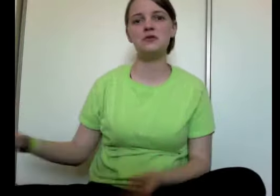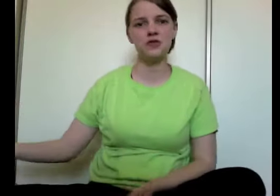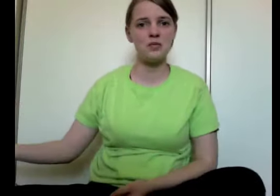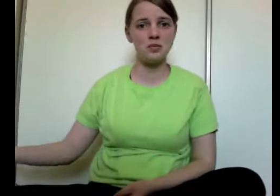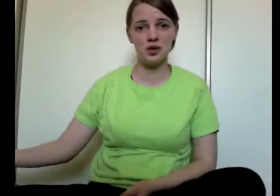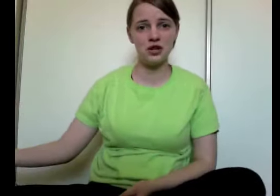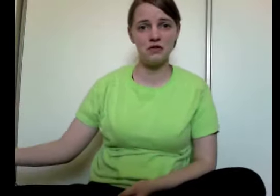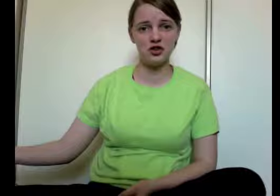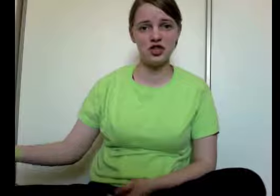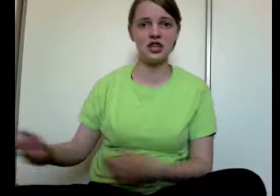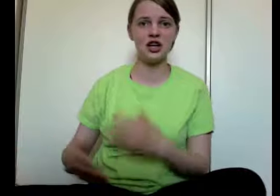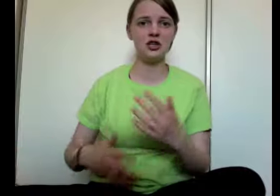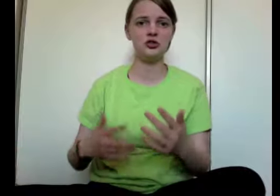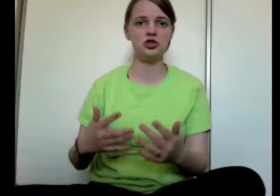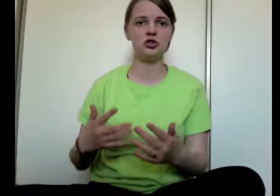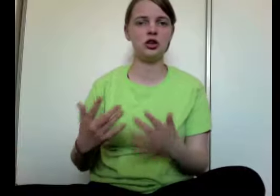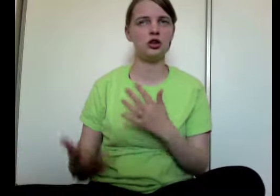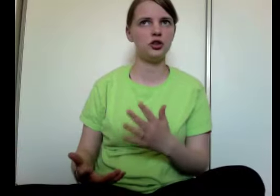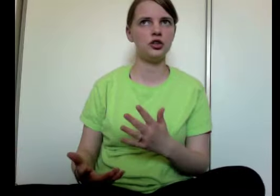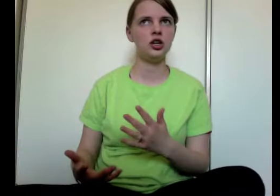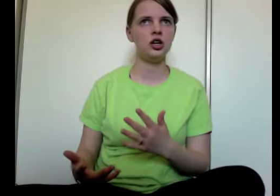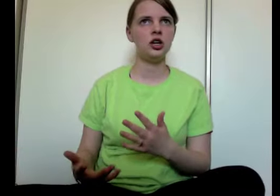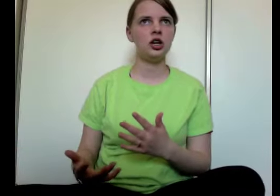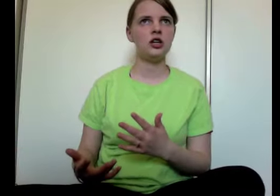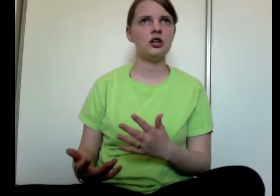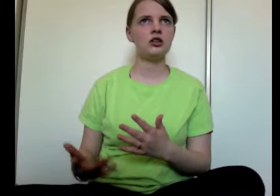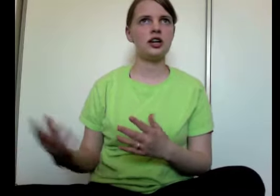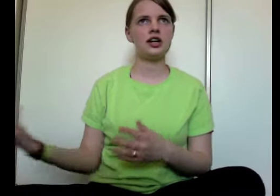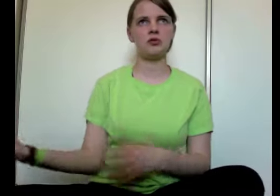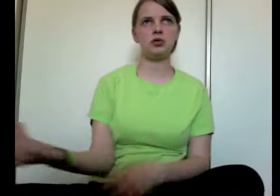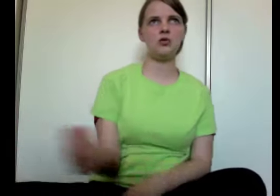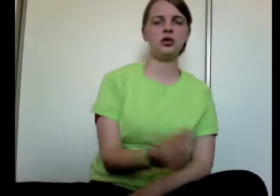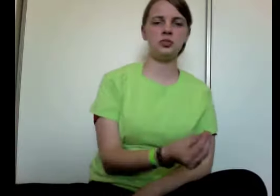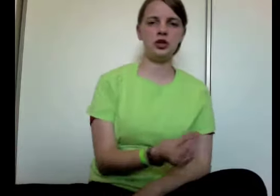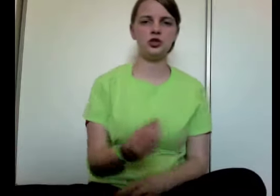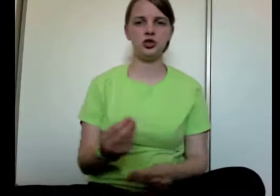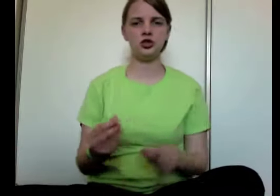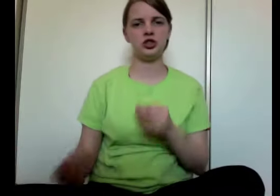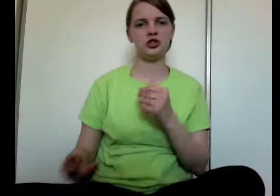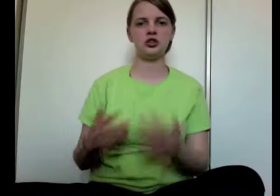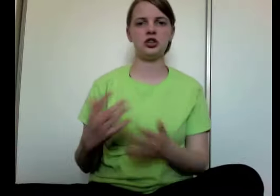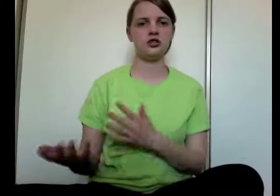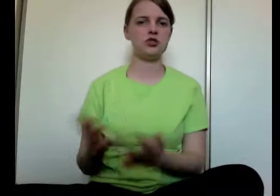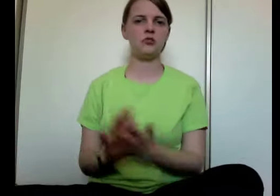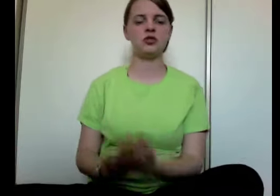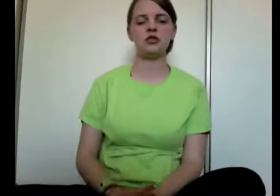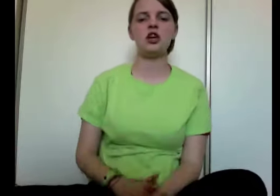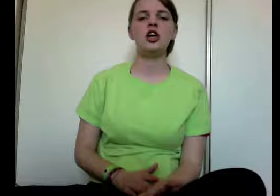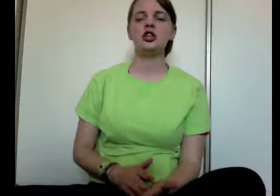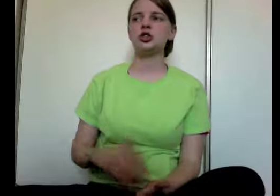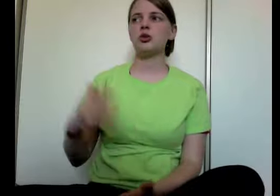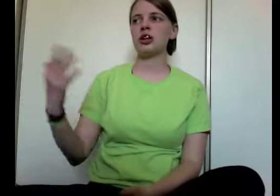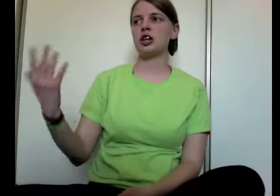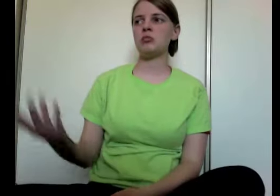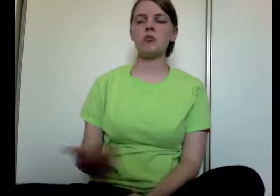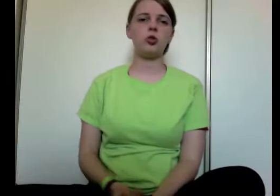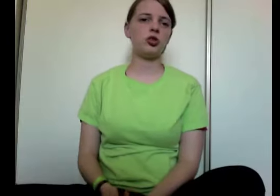find my printed version that I used to learn, that I like brought with me to church and studied from and stuff. So I came up with a